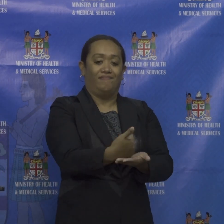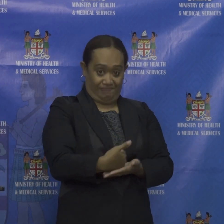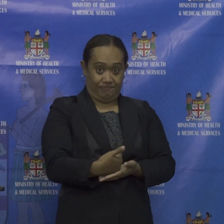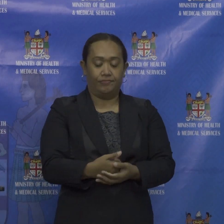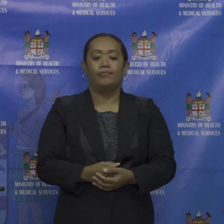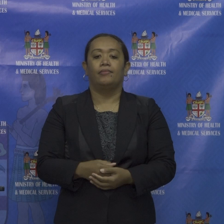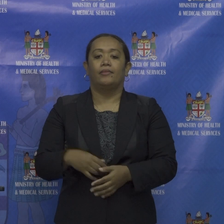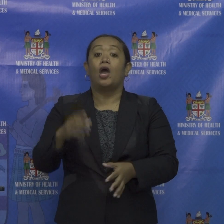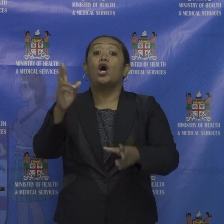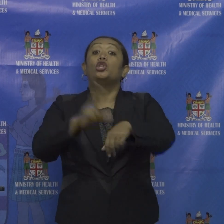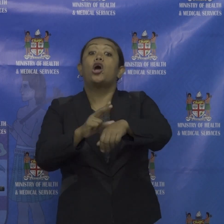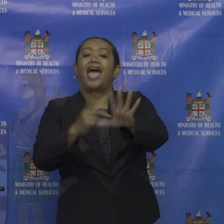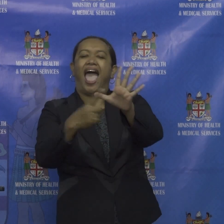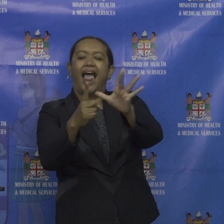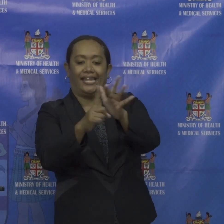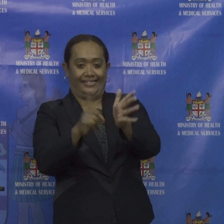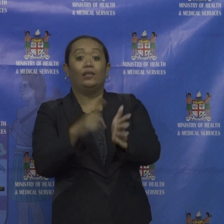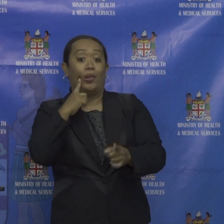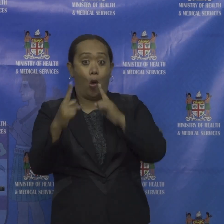also comment on that.